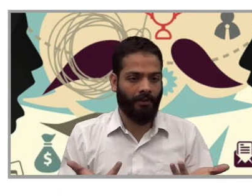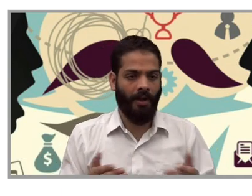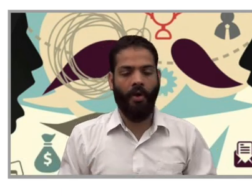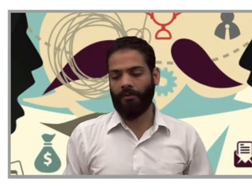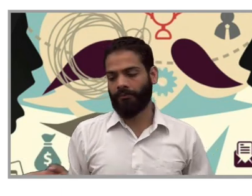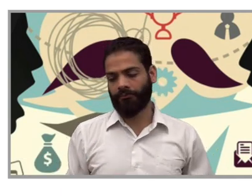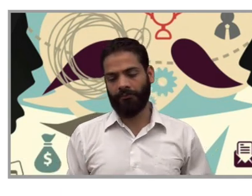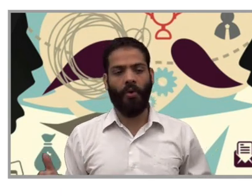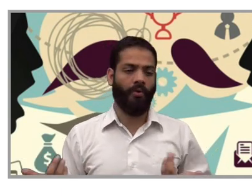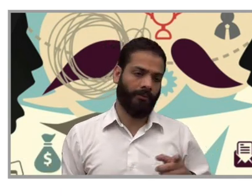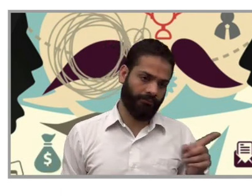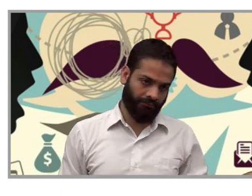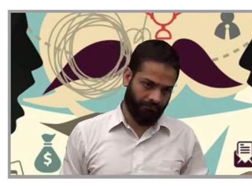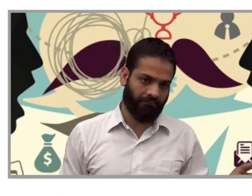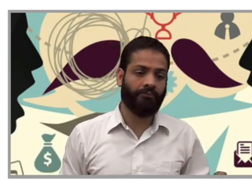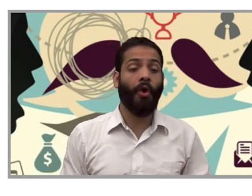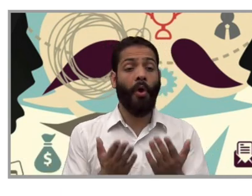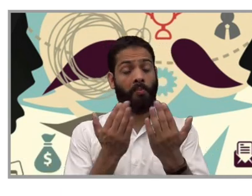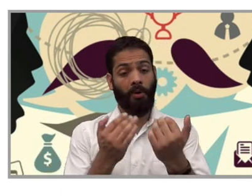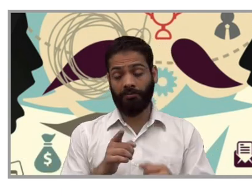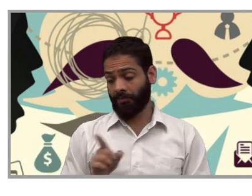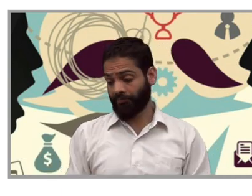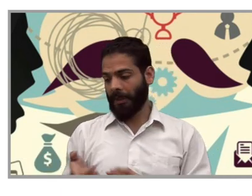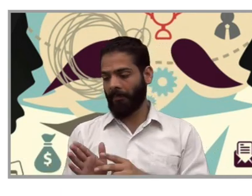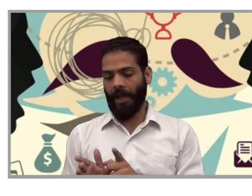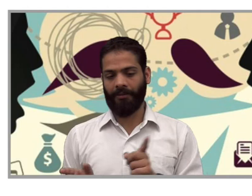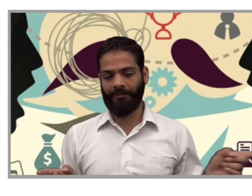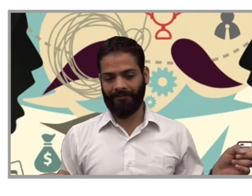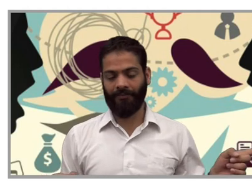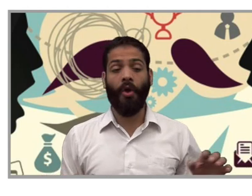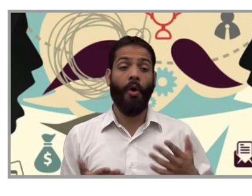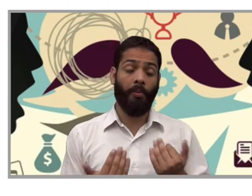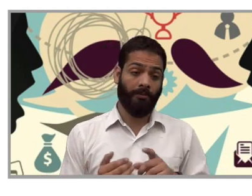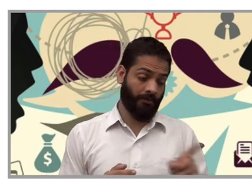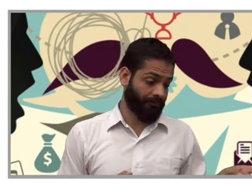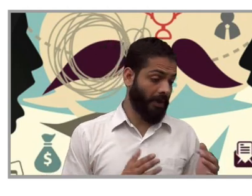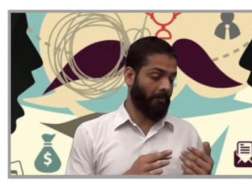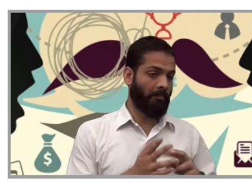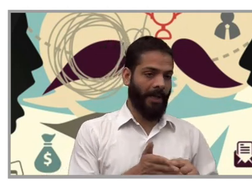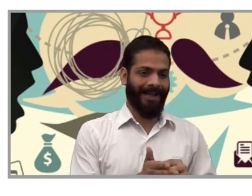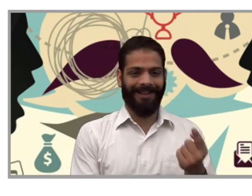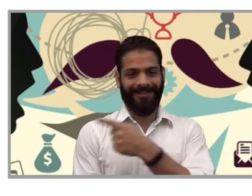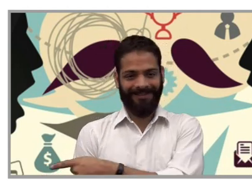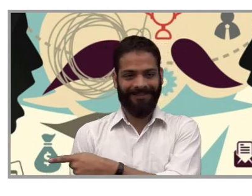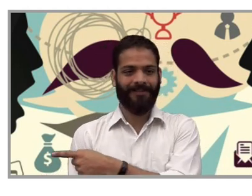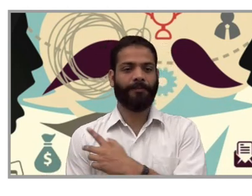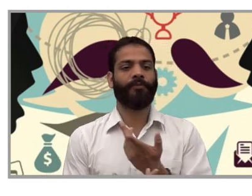V handshape for dual and arc or G or B for plural.